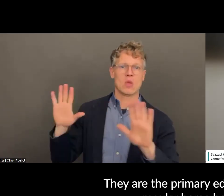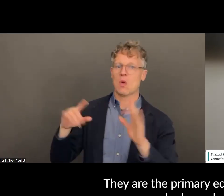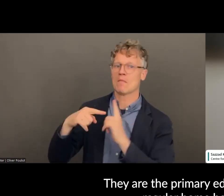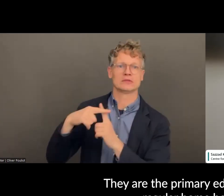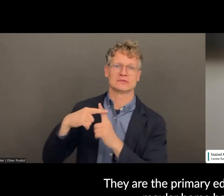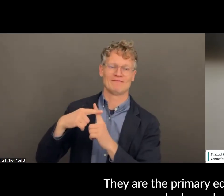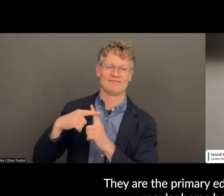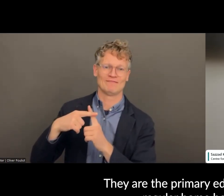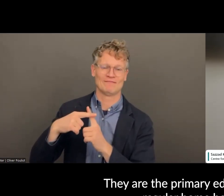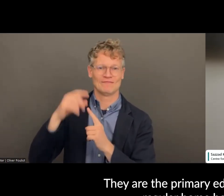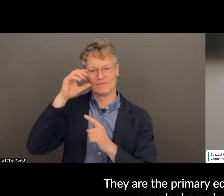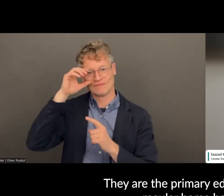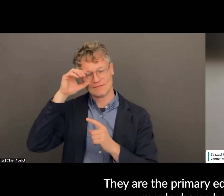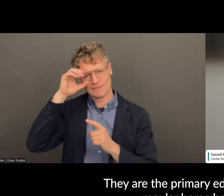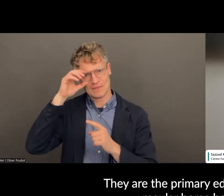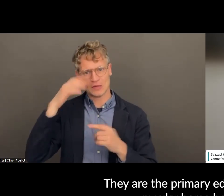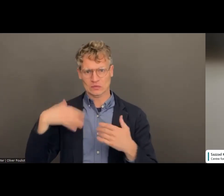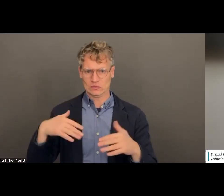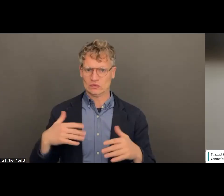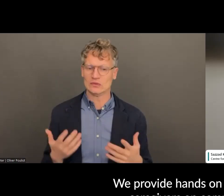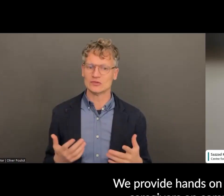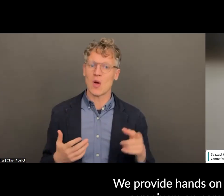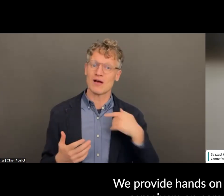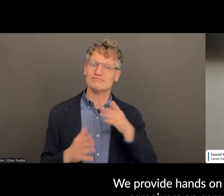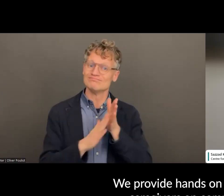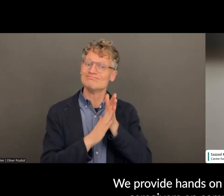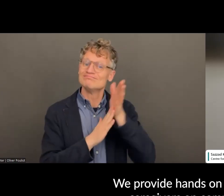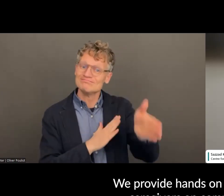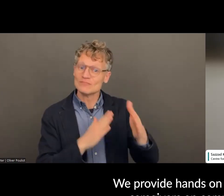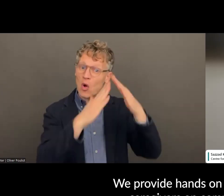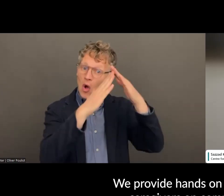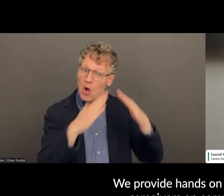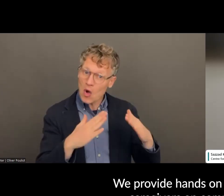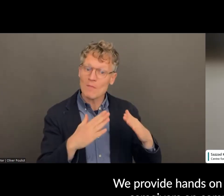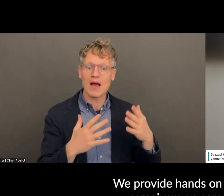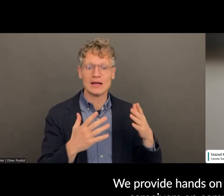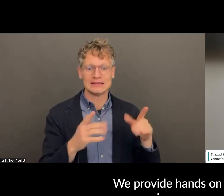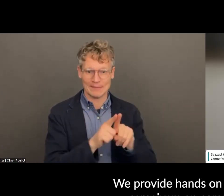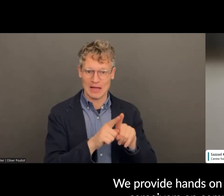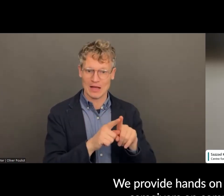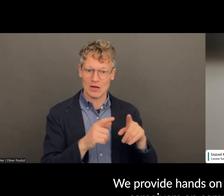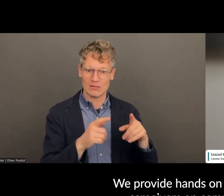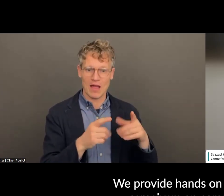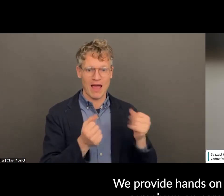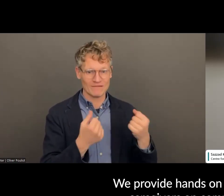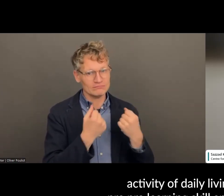primary educators. Through regular home visit, we provide hands-on training to the caregivers on communication, activity of